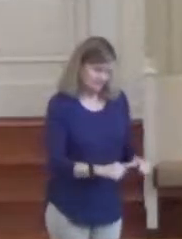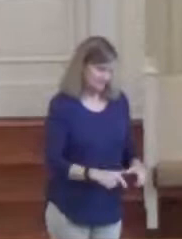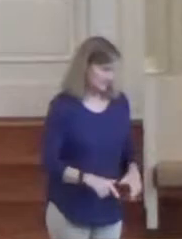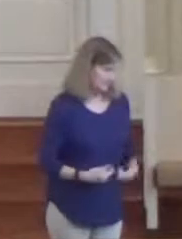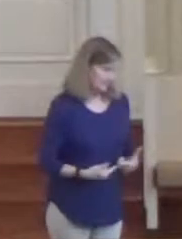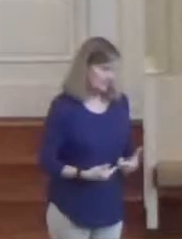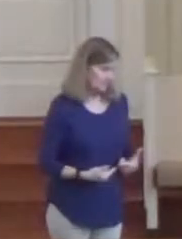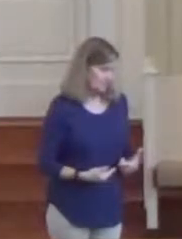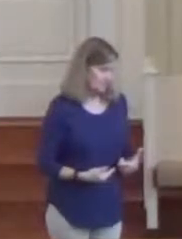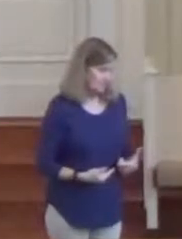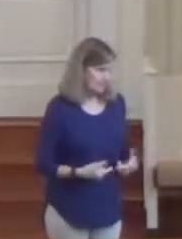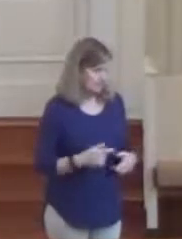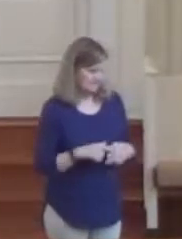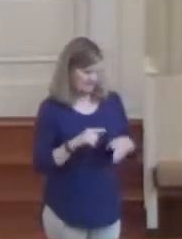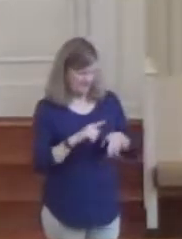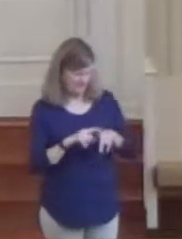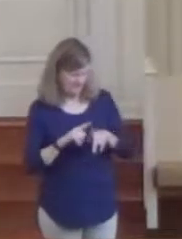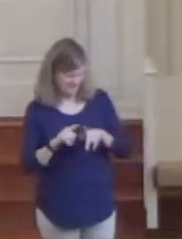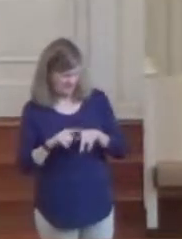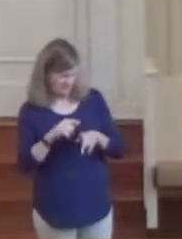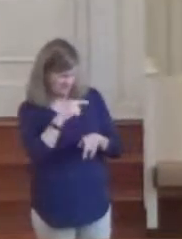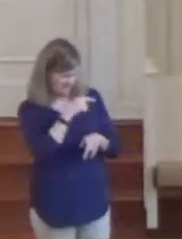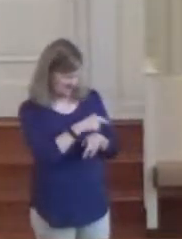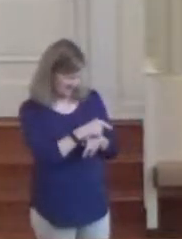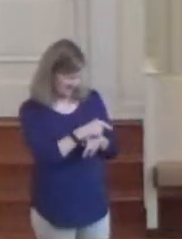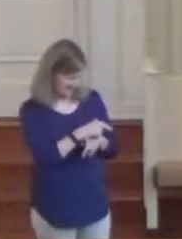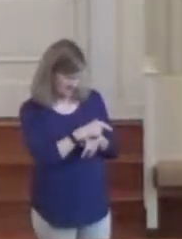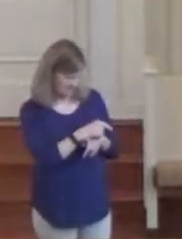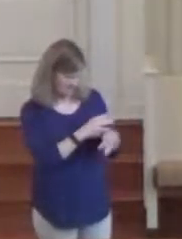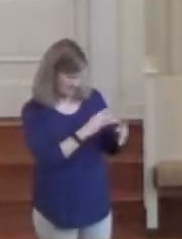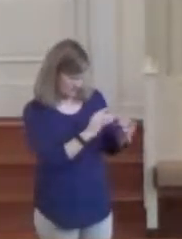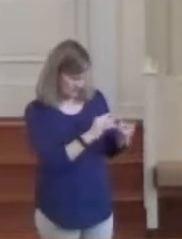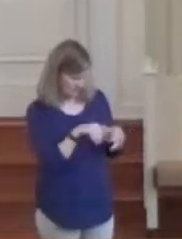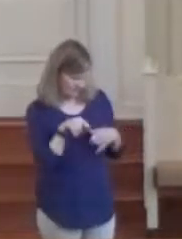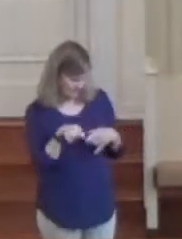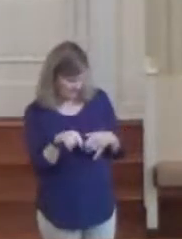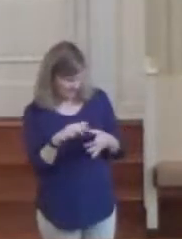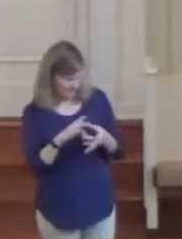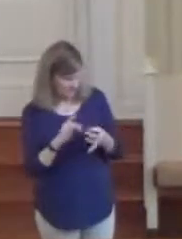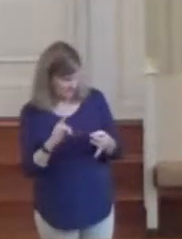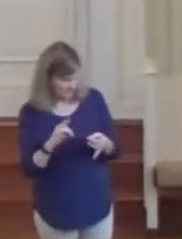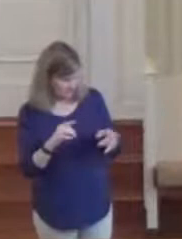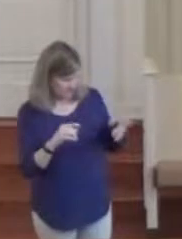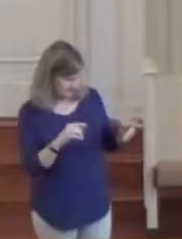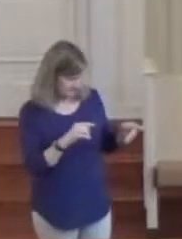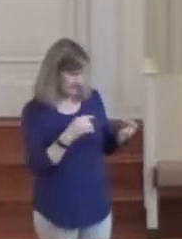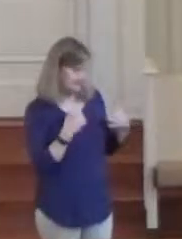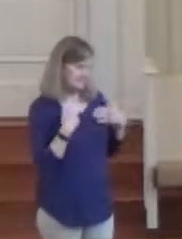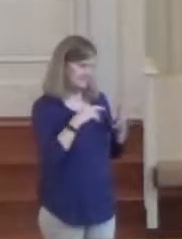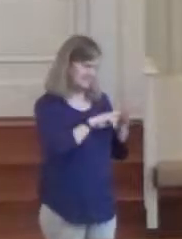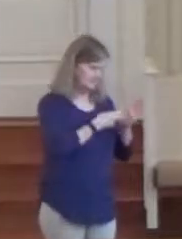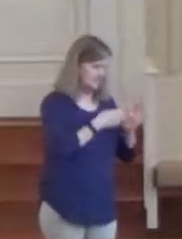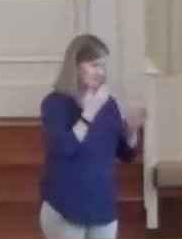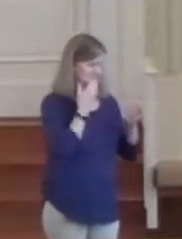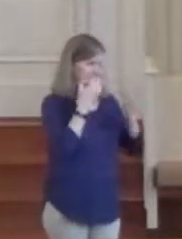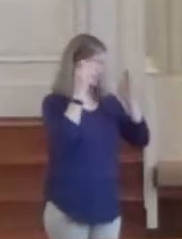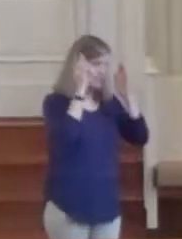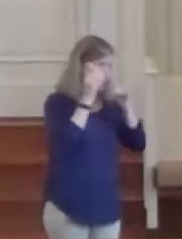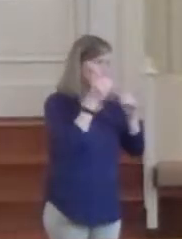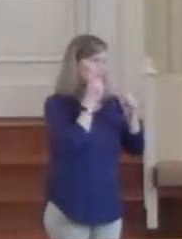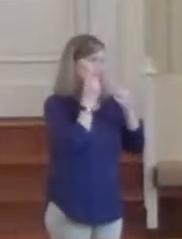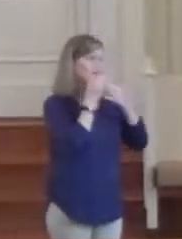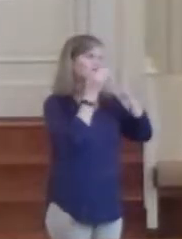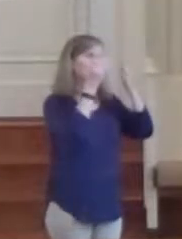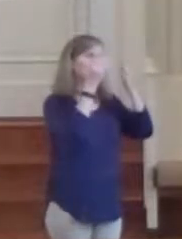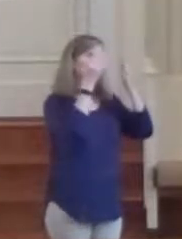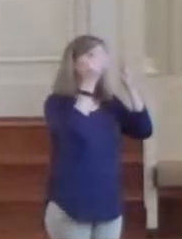difference between the Enuma Elish worldview and the Genesis worldview is that there is a purpose, that there is a hope, that there is good news in the labor